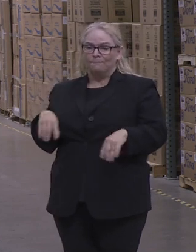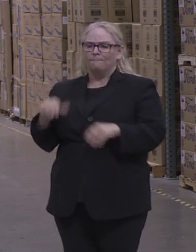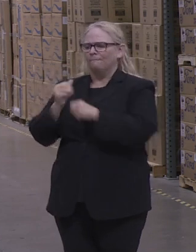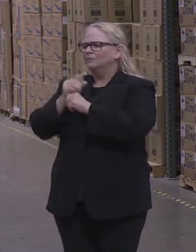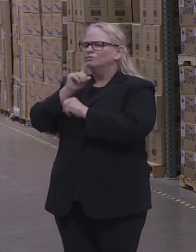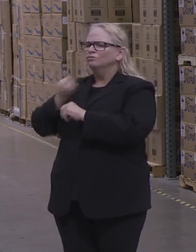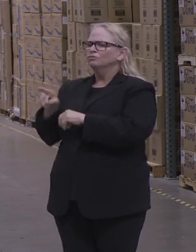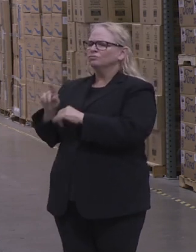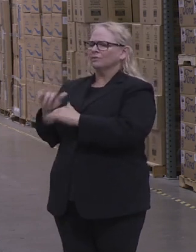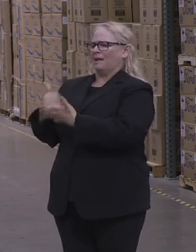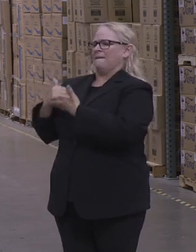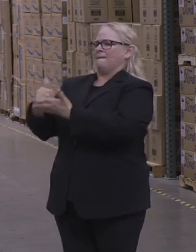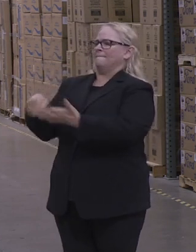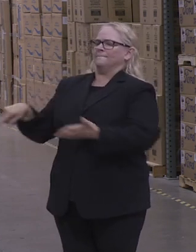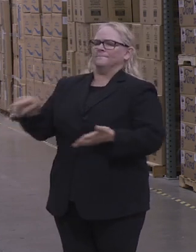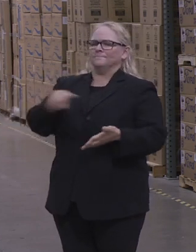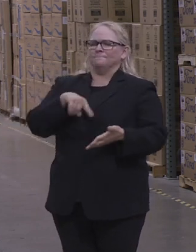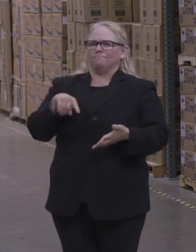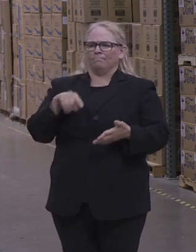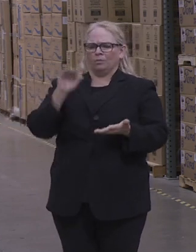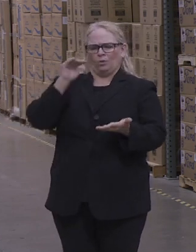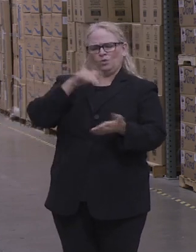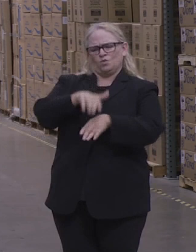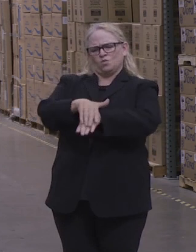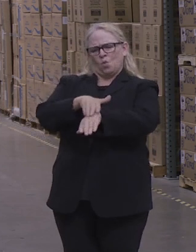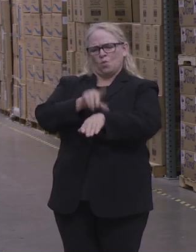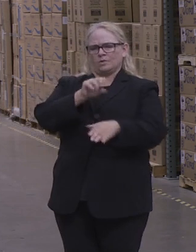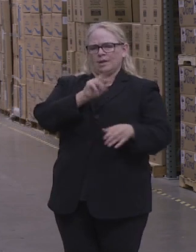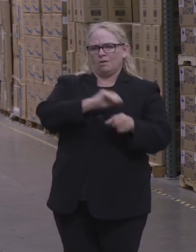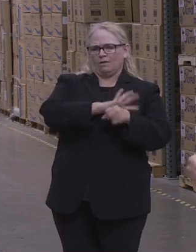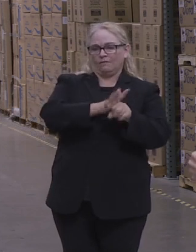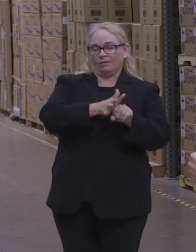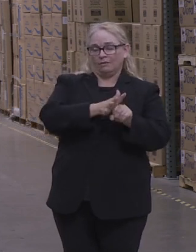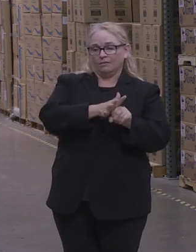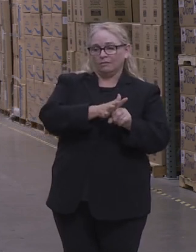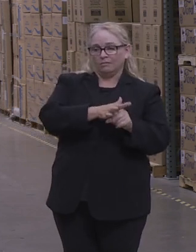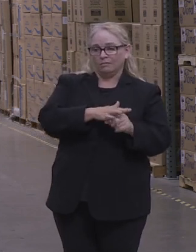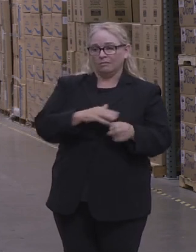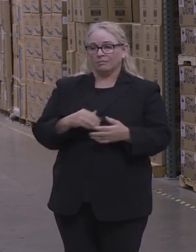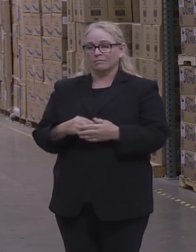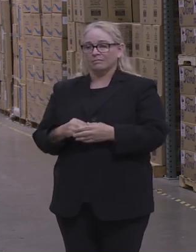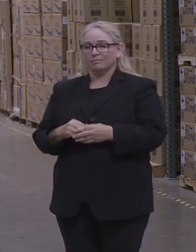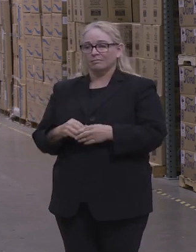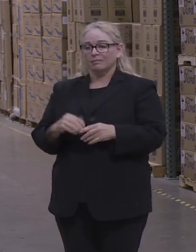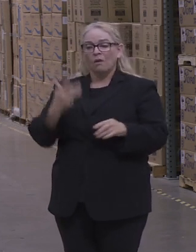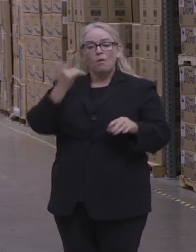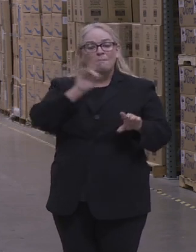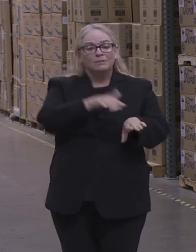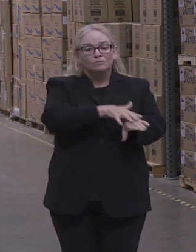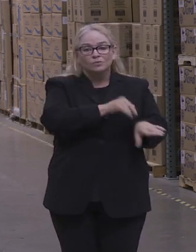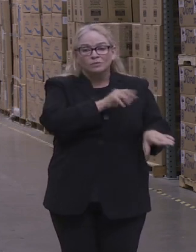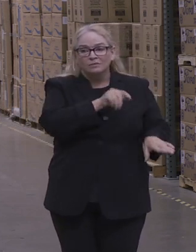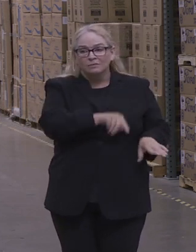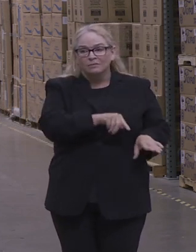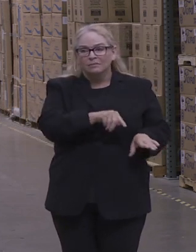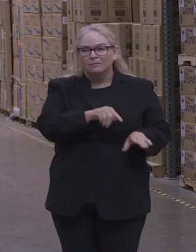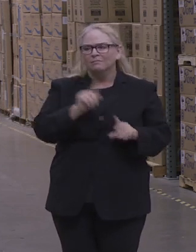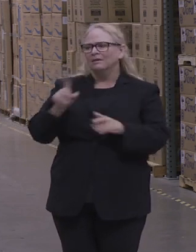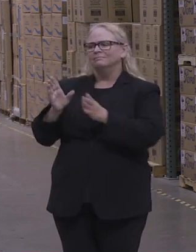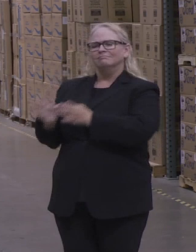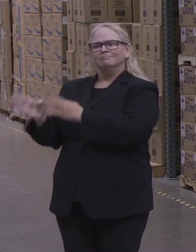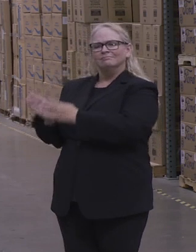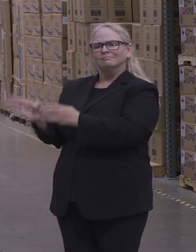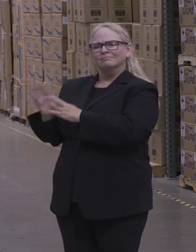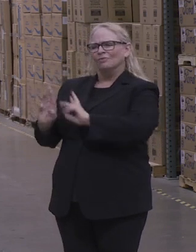the spread and also buy time to do exactly what we are talking about here